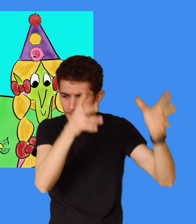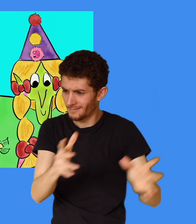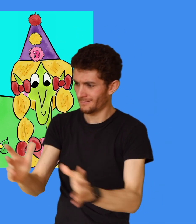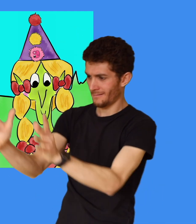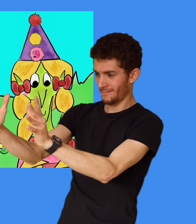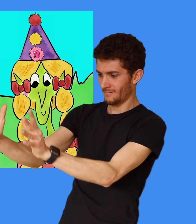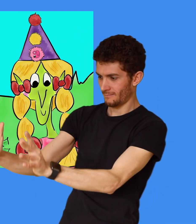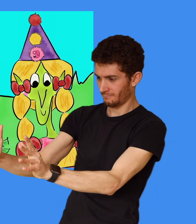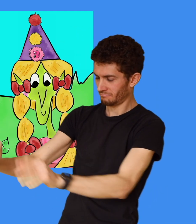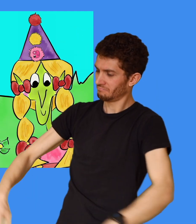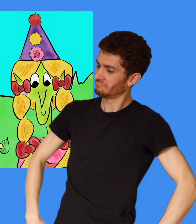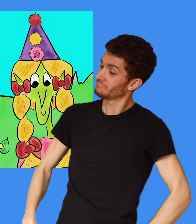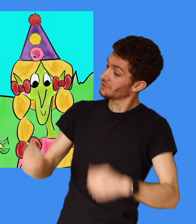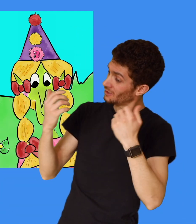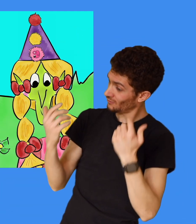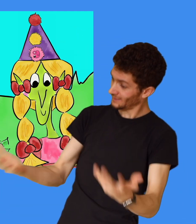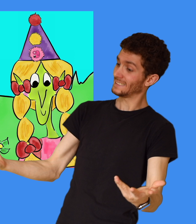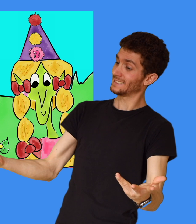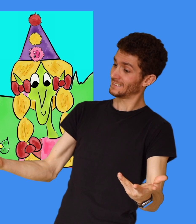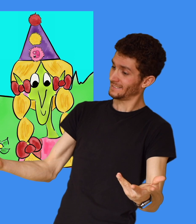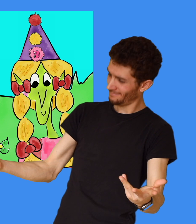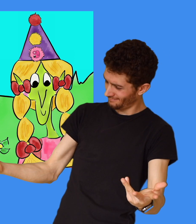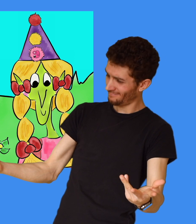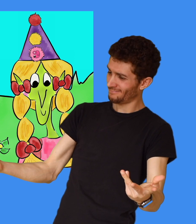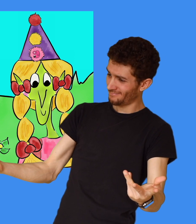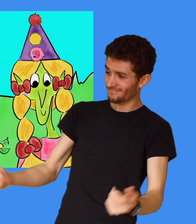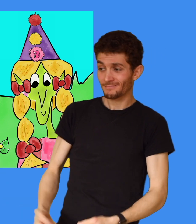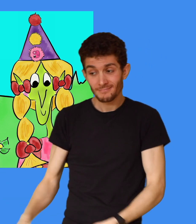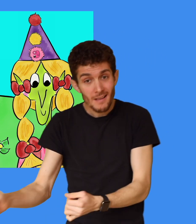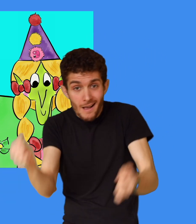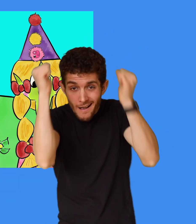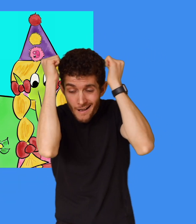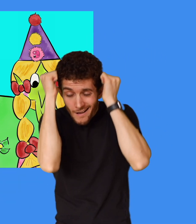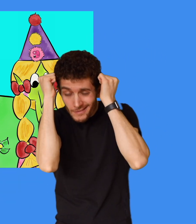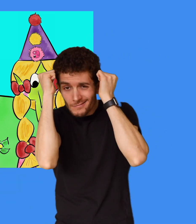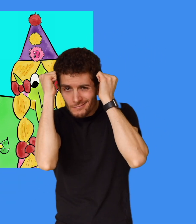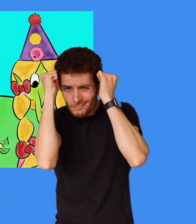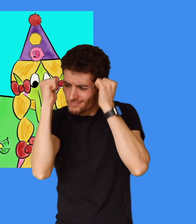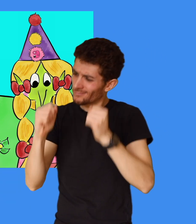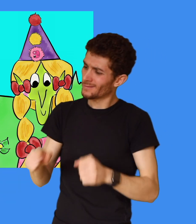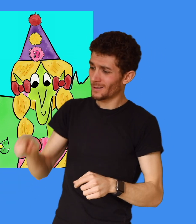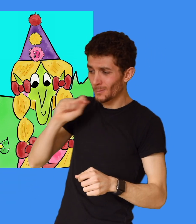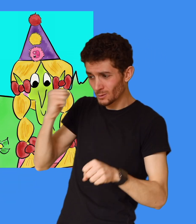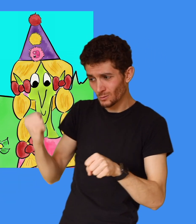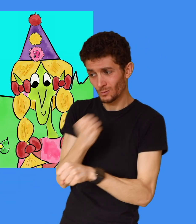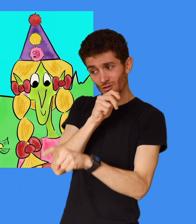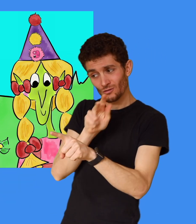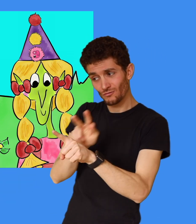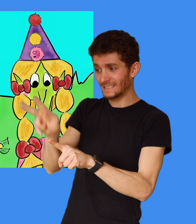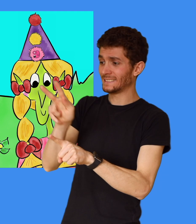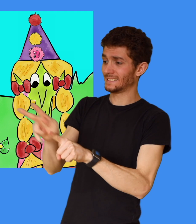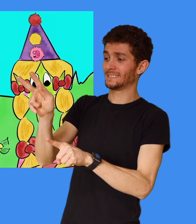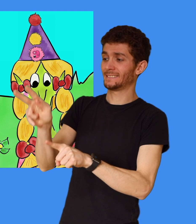it. She put it on Hat's head. Ta-da! And now Hats will do a trick, said